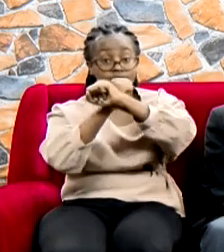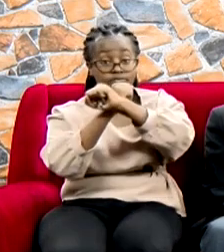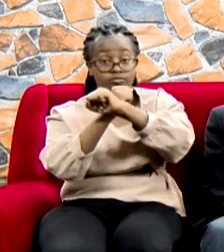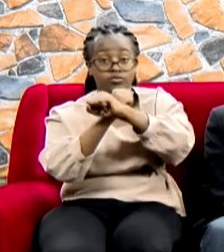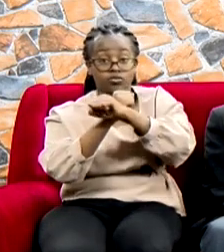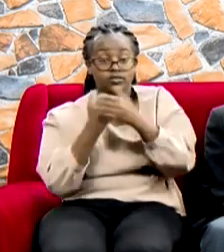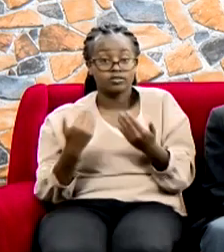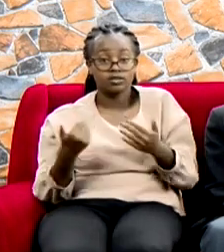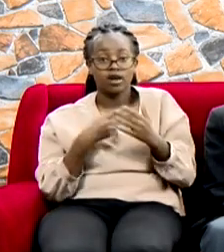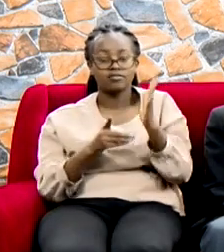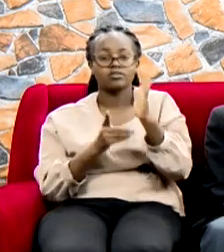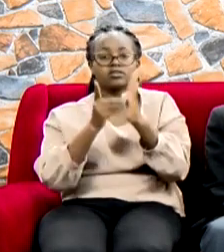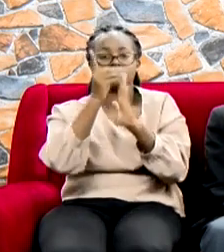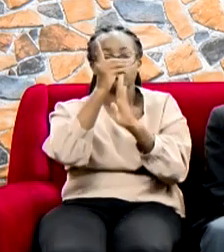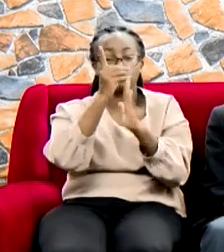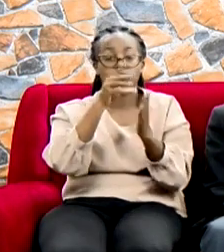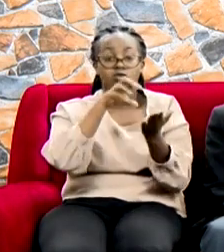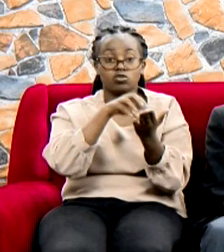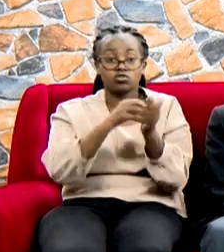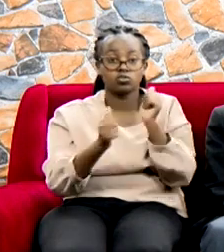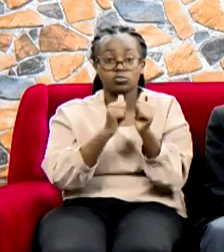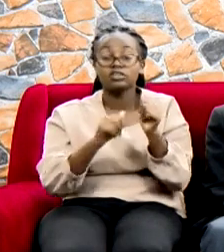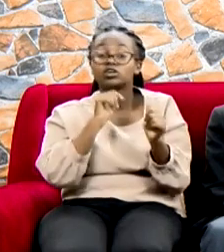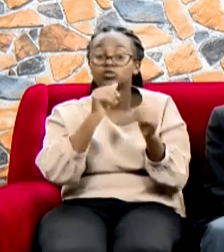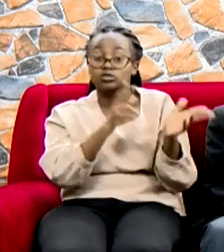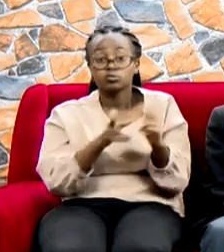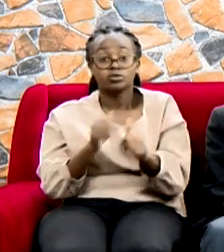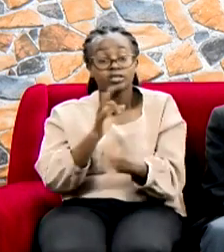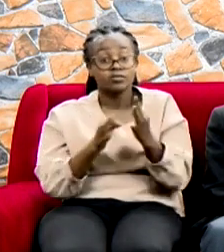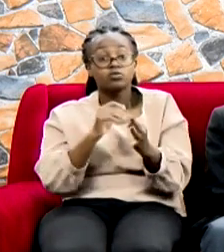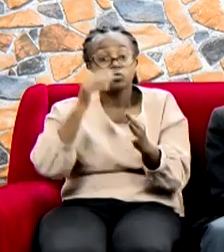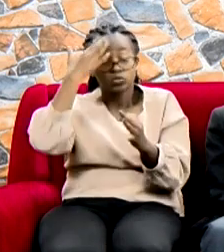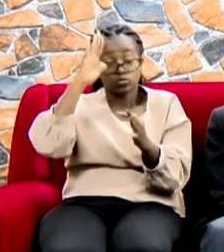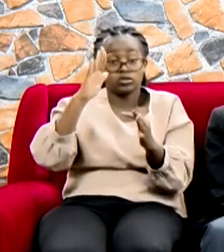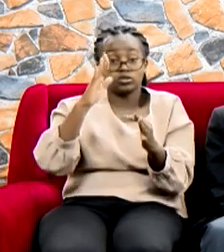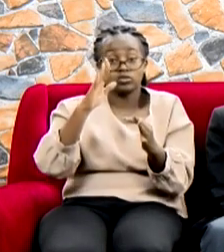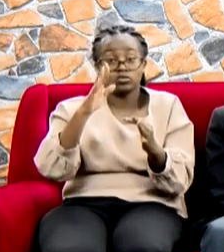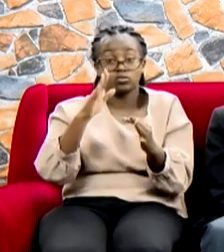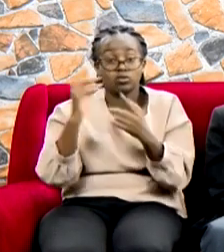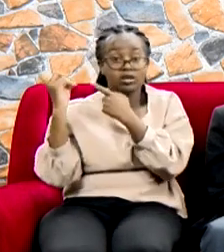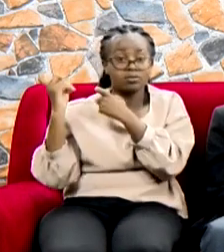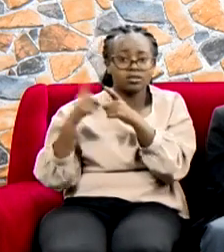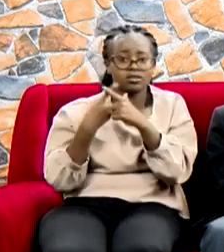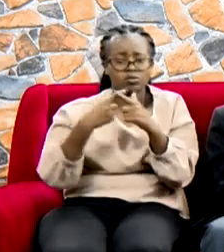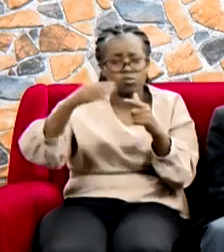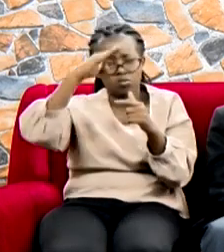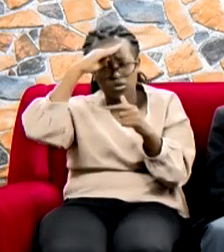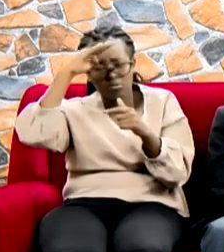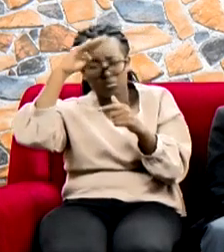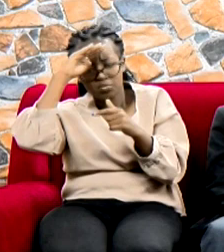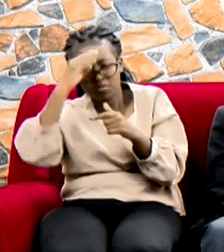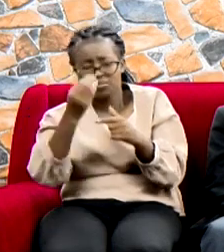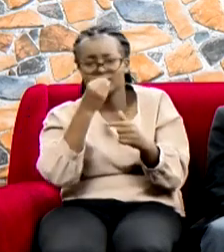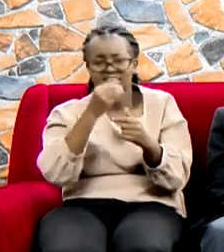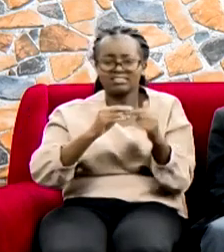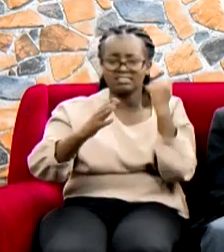likelihood of a child developing certain conditions. Okay. You see, if you do not know that you're expecting and you're drinking, you're eating badly,